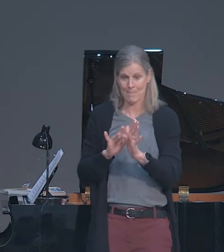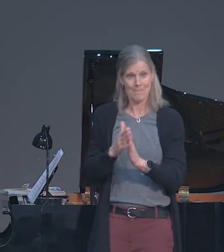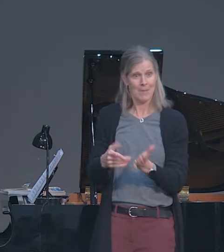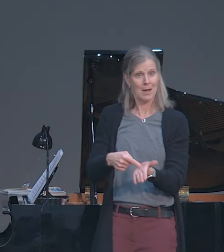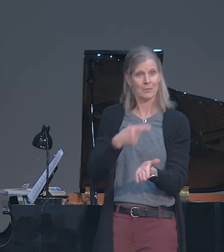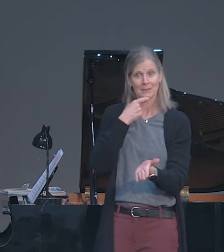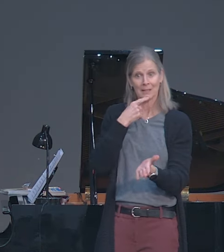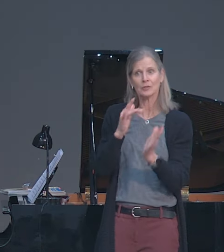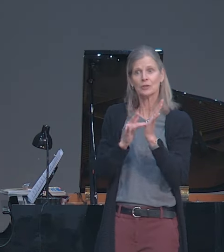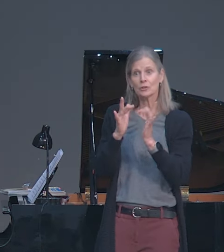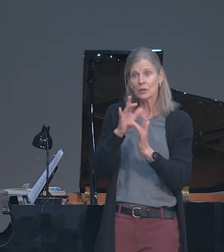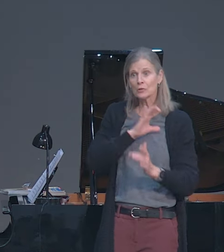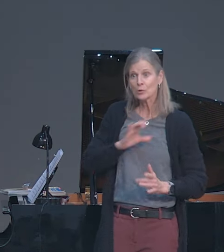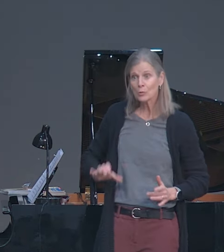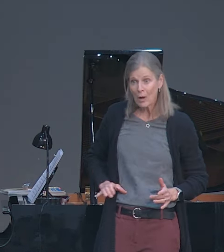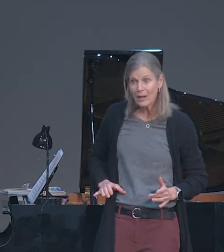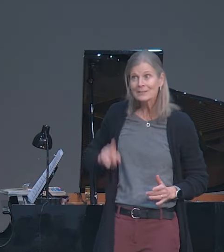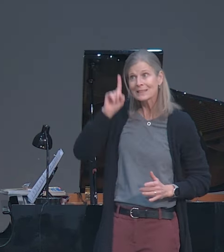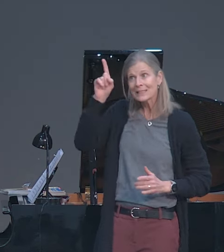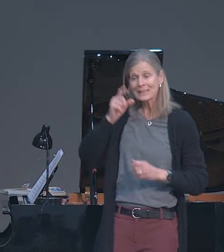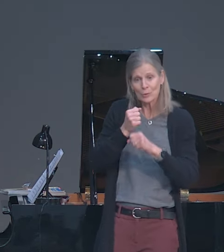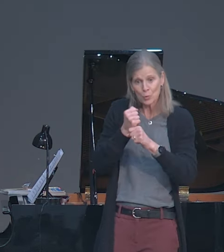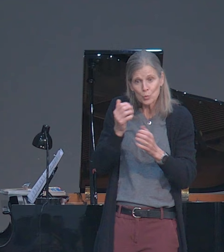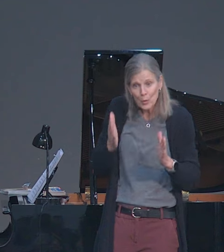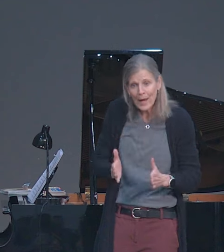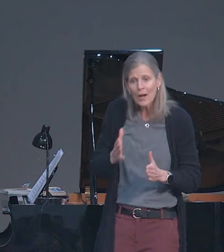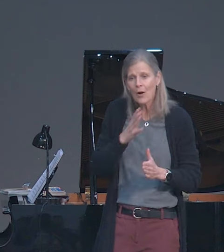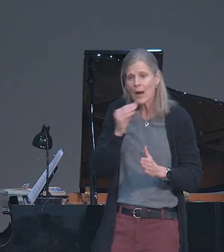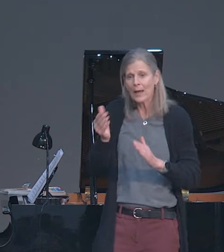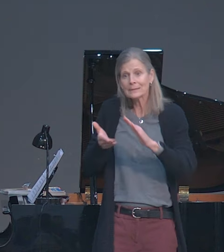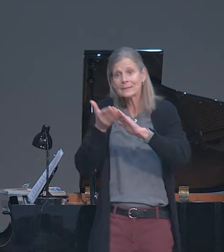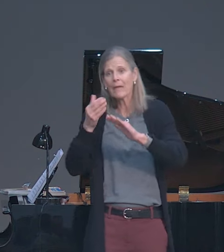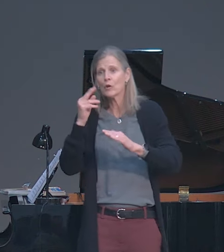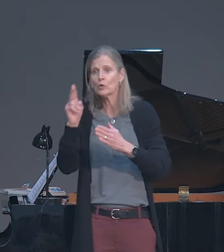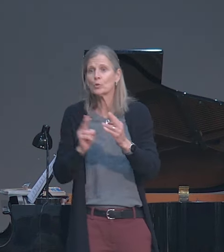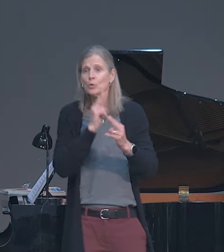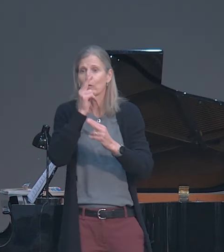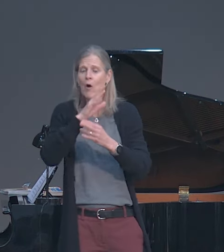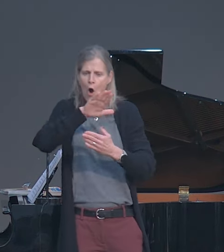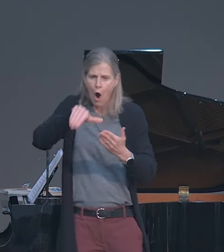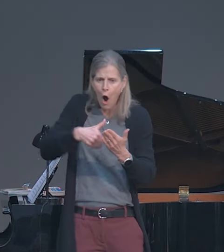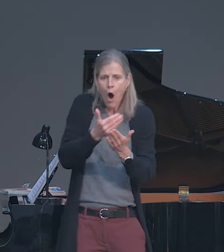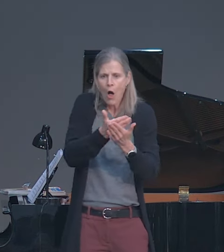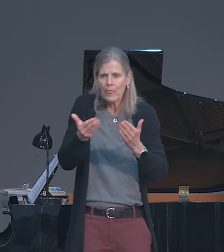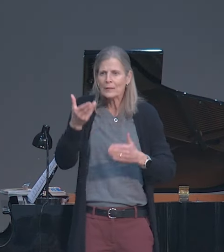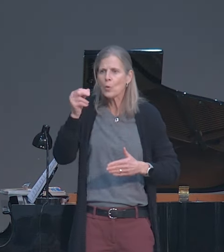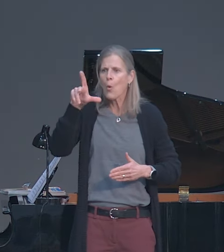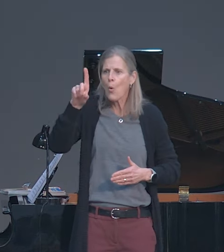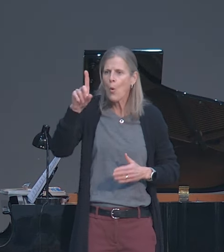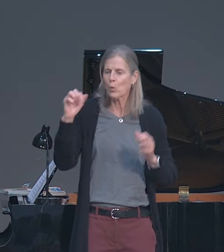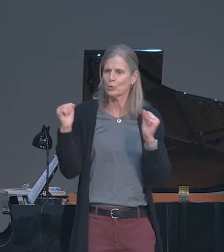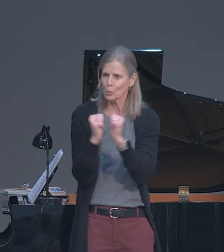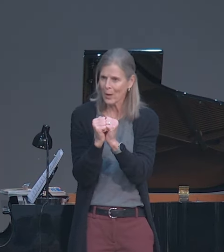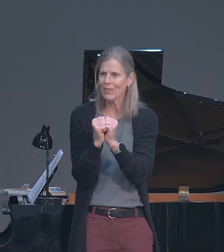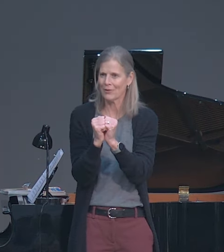Bible says that through the Lord Jesus Christ, the creator and sustainer of the universe, all things hold